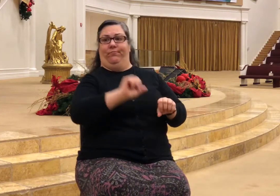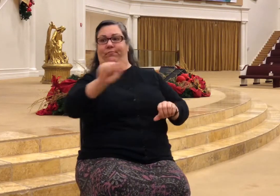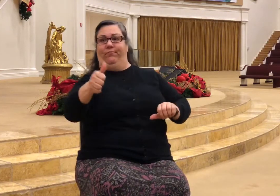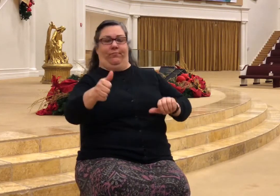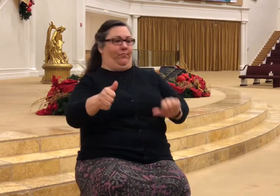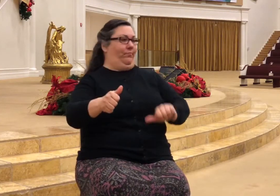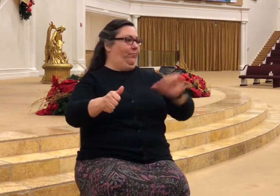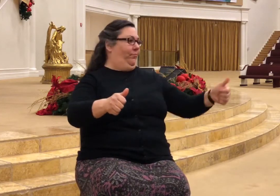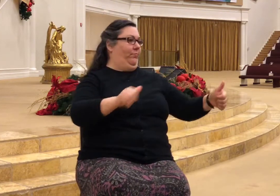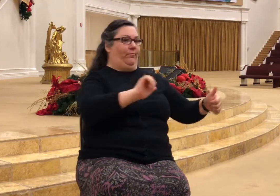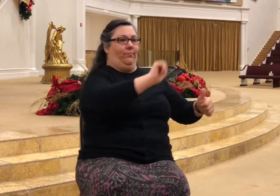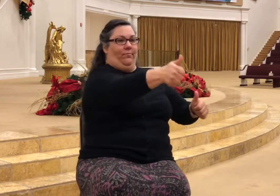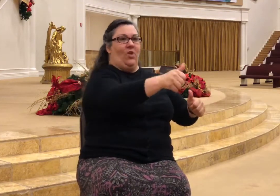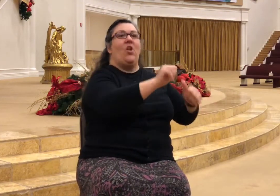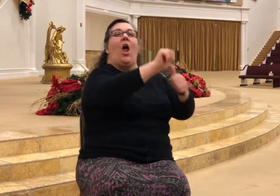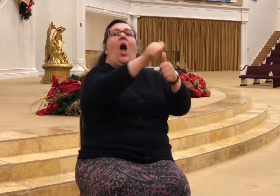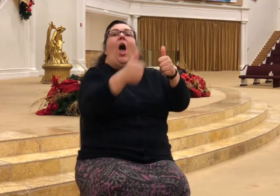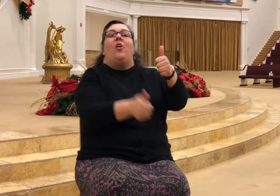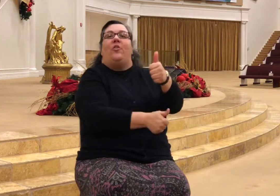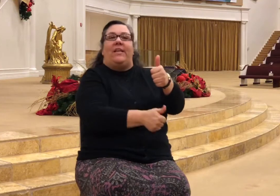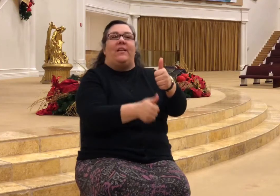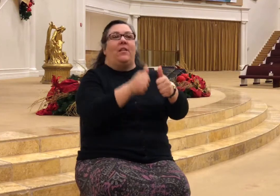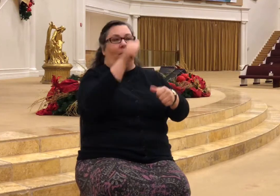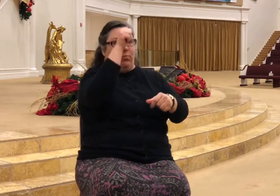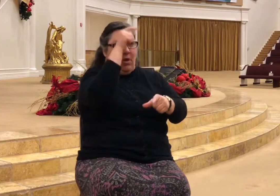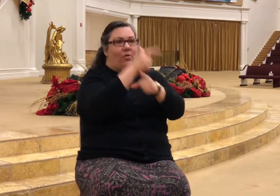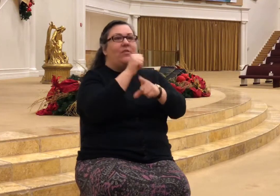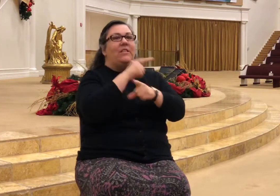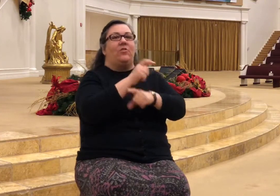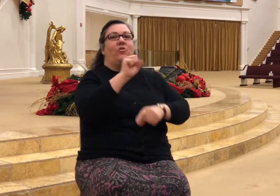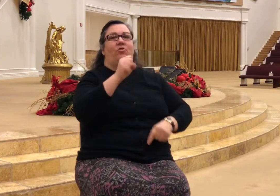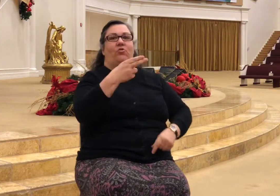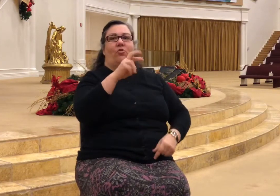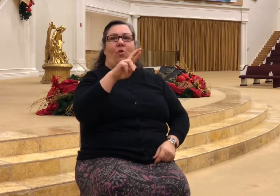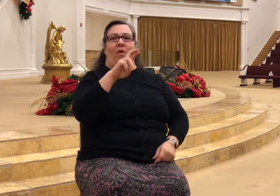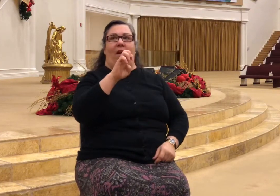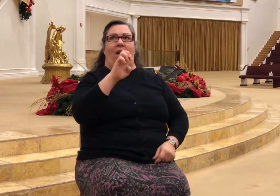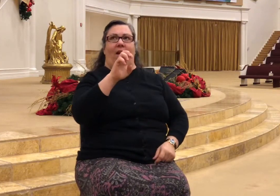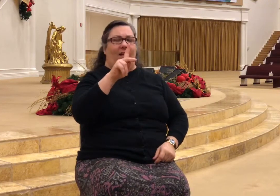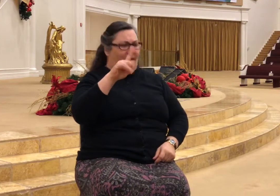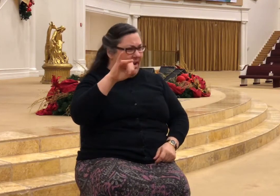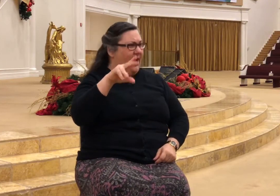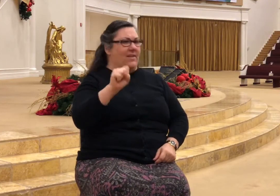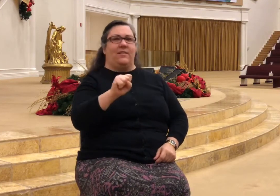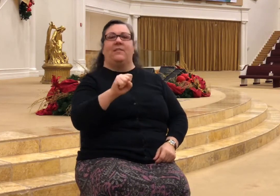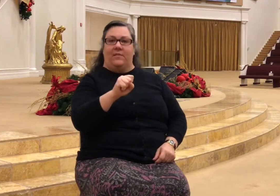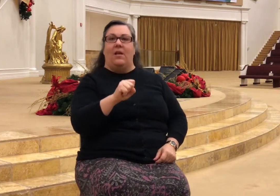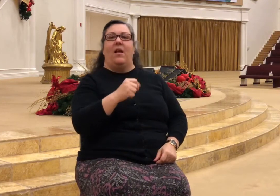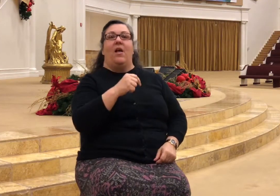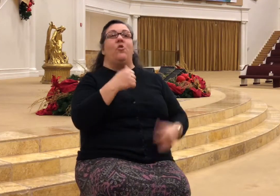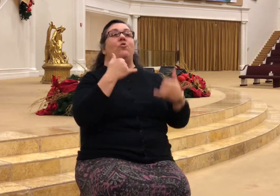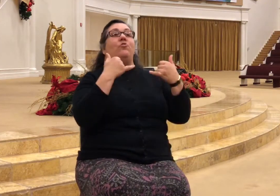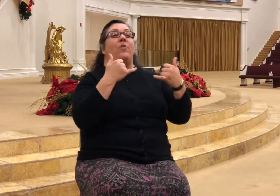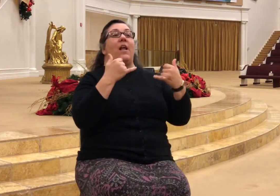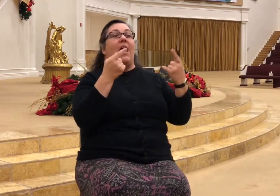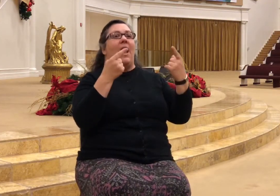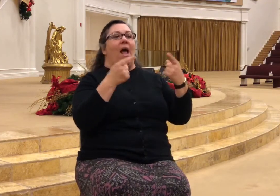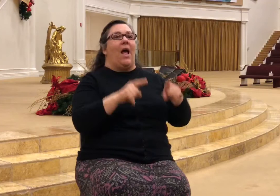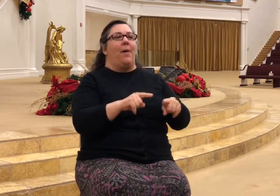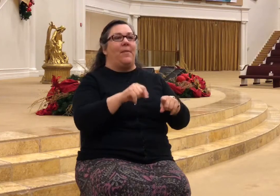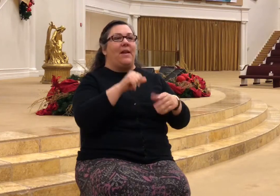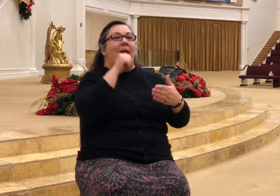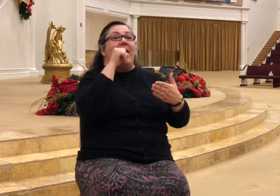that church under the leadership of Brother Mark and Sister Lori Schreckeis. And today, I got a letter with some pictures from